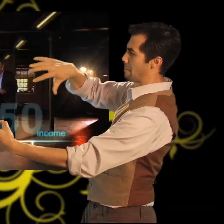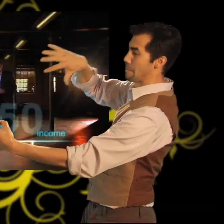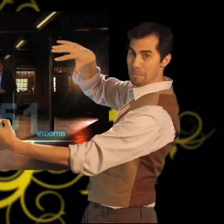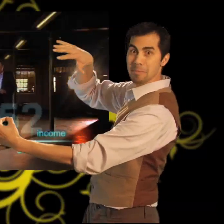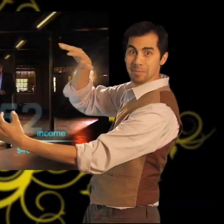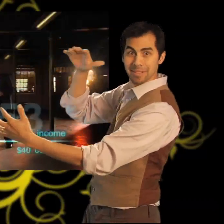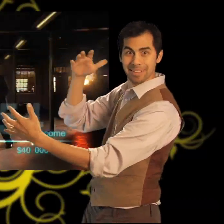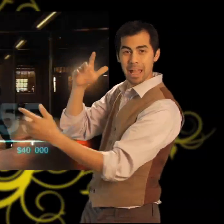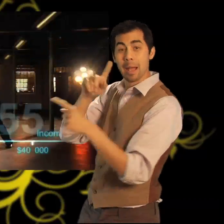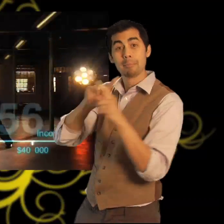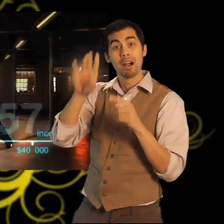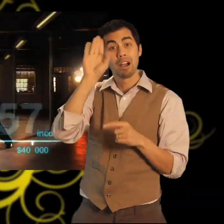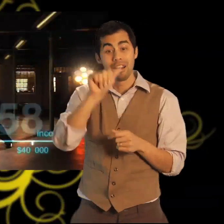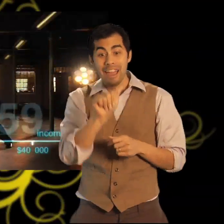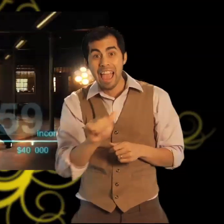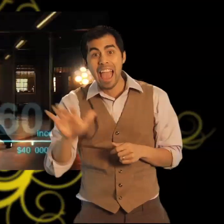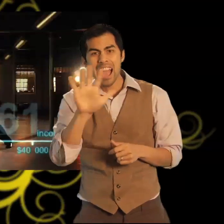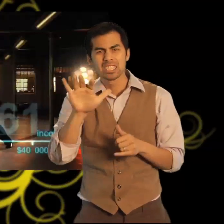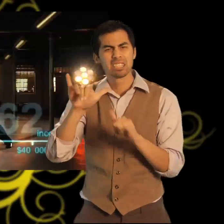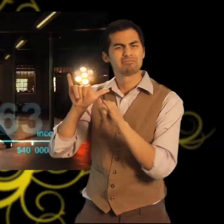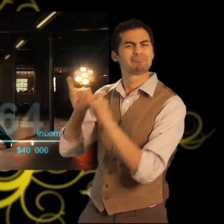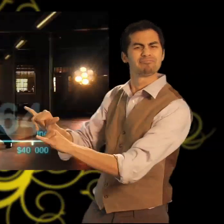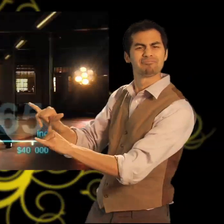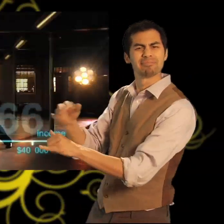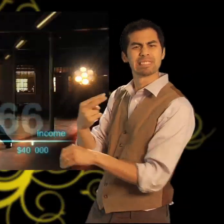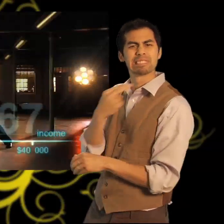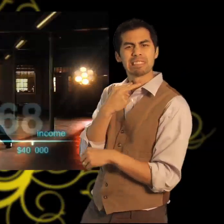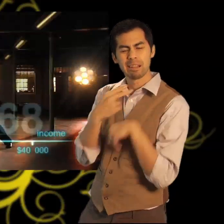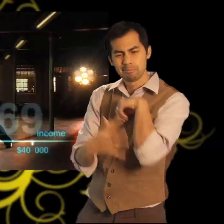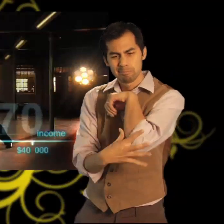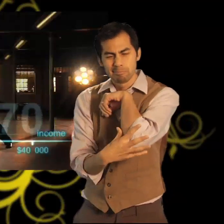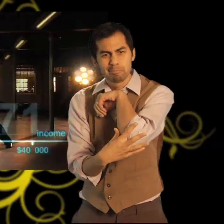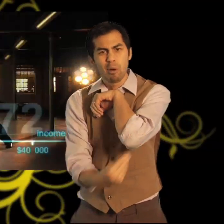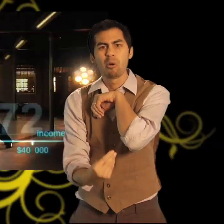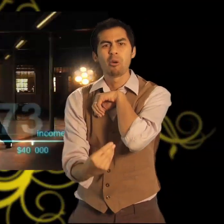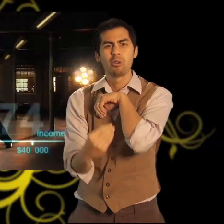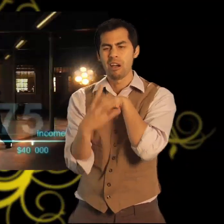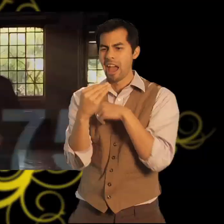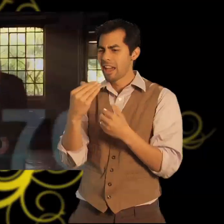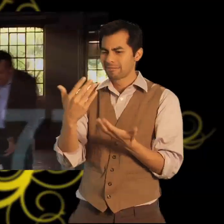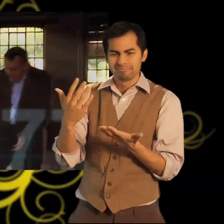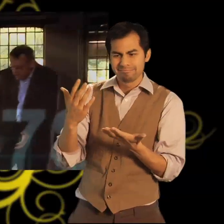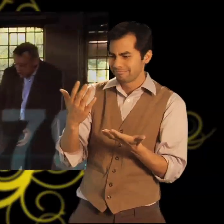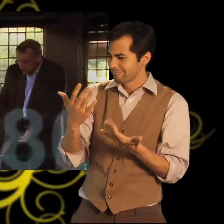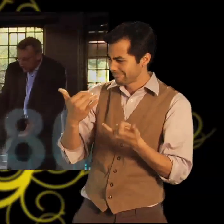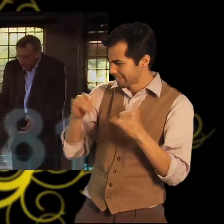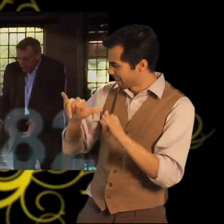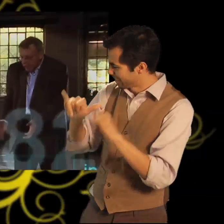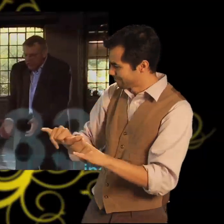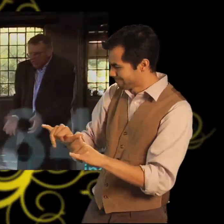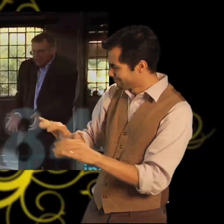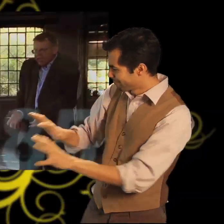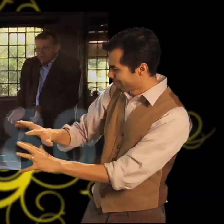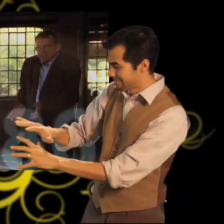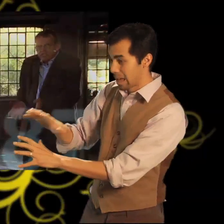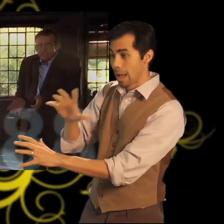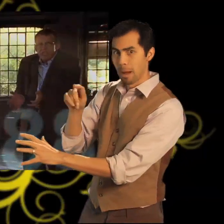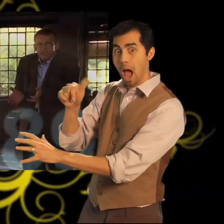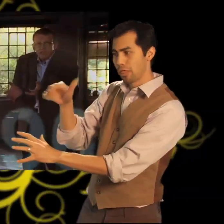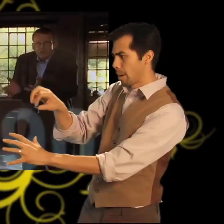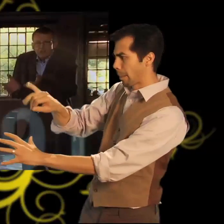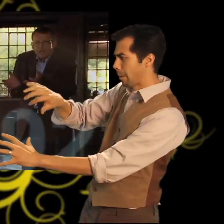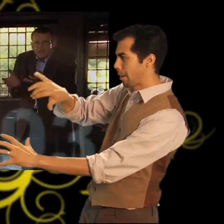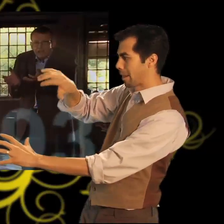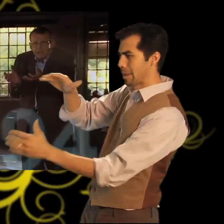rest. But the colonized countries in Asia and Africa, they are stuck down there. And eventually, the Western countries